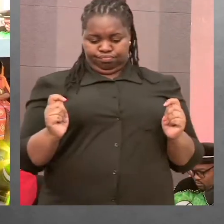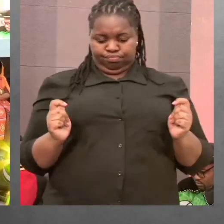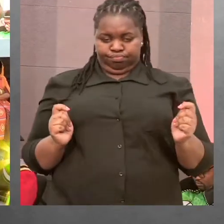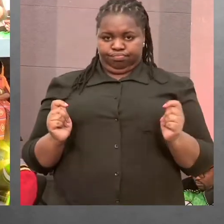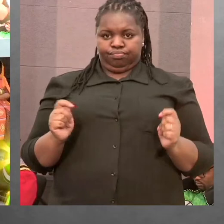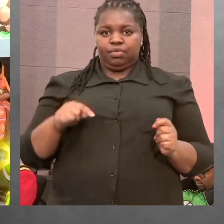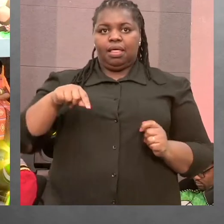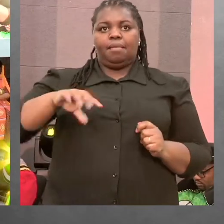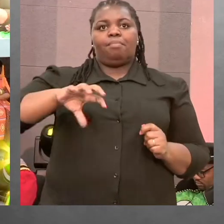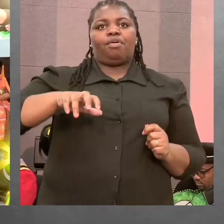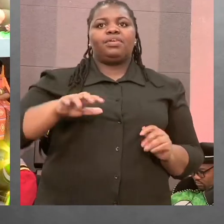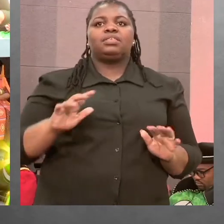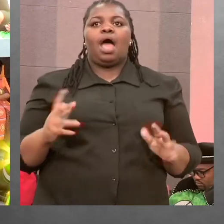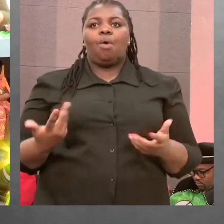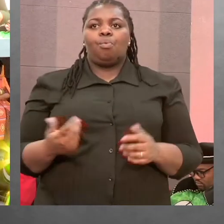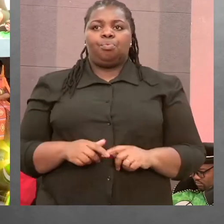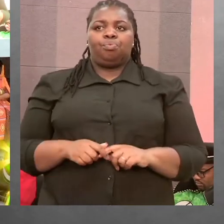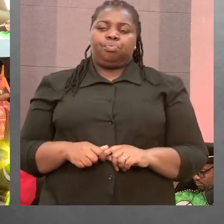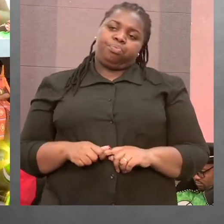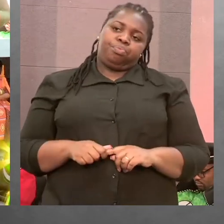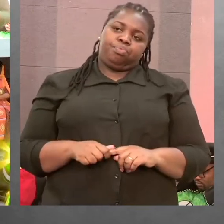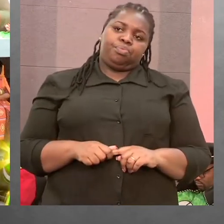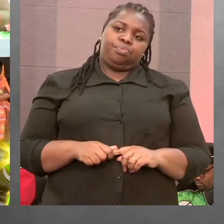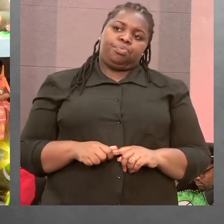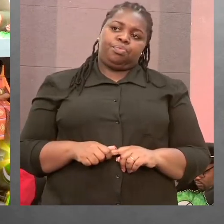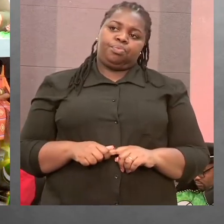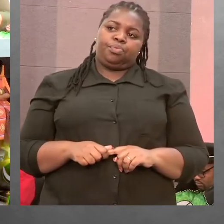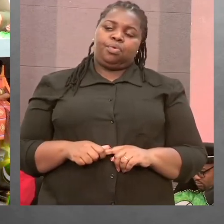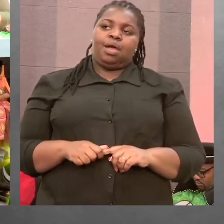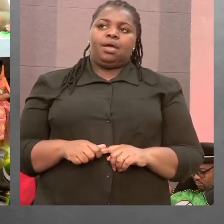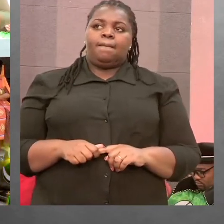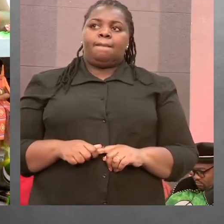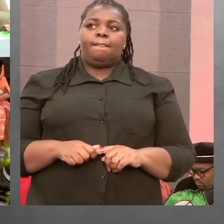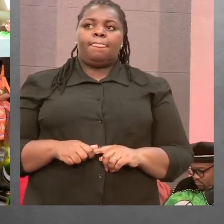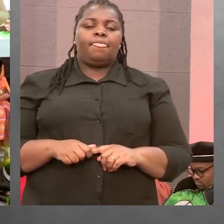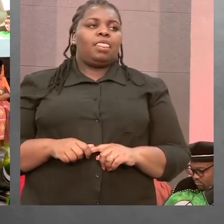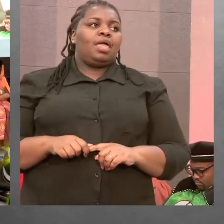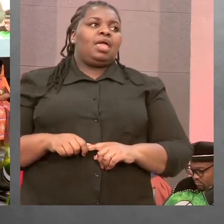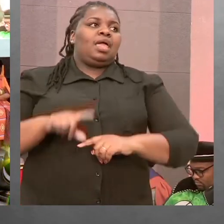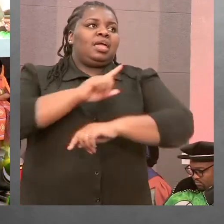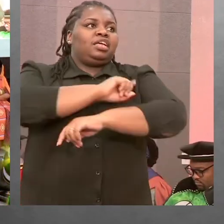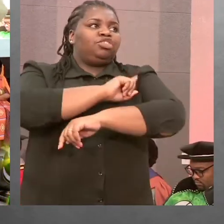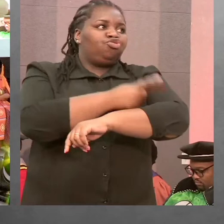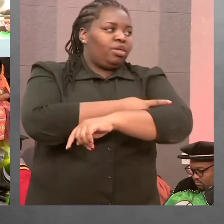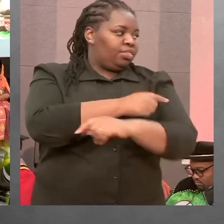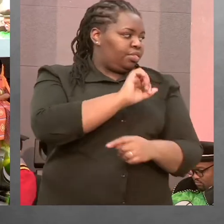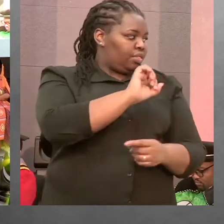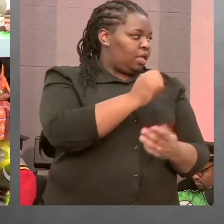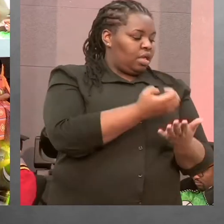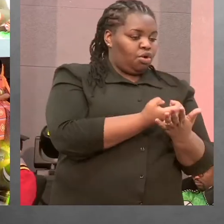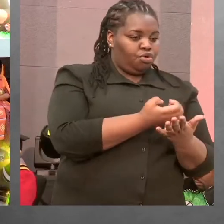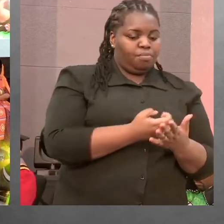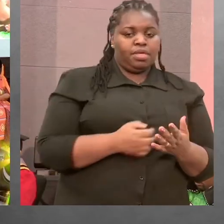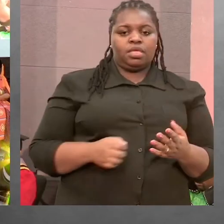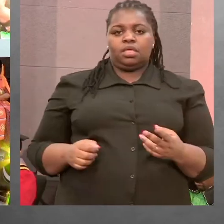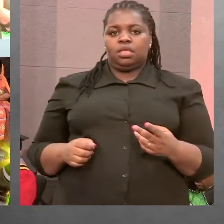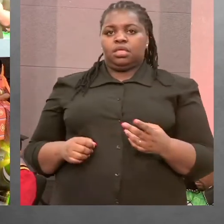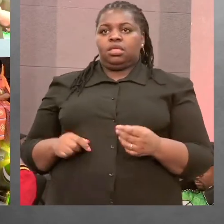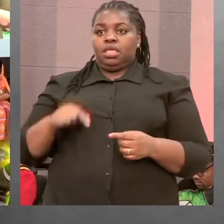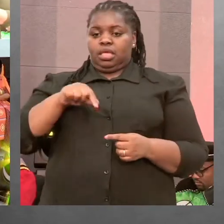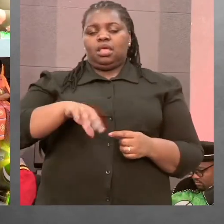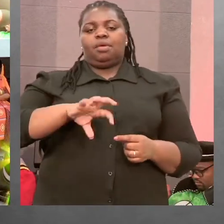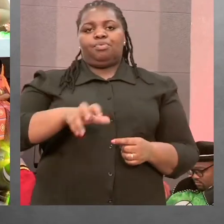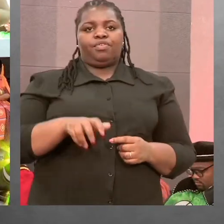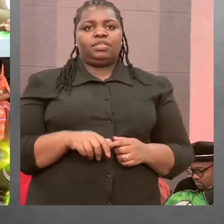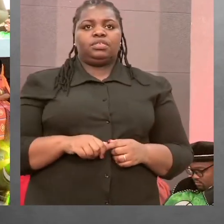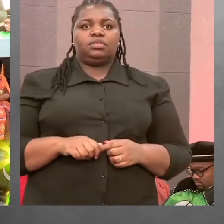this province? What are the strengths in terms of the economy of this